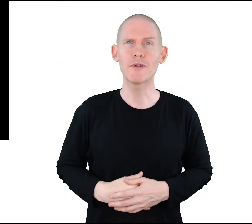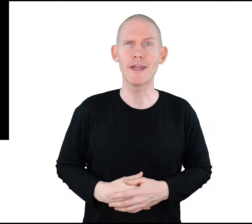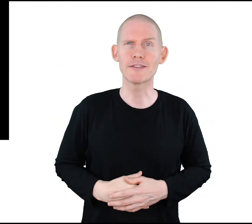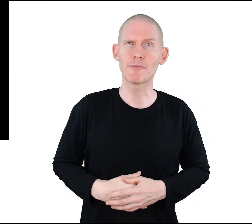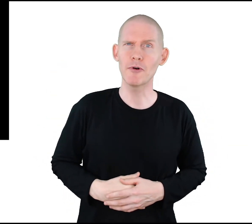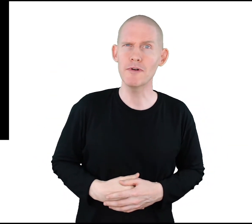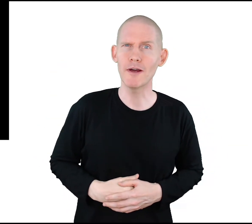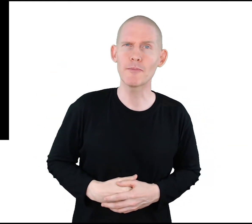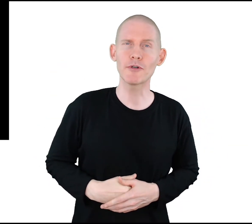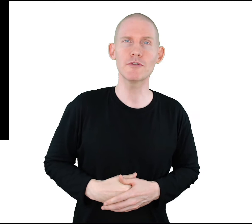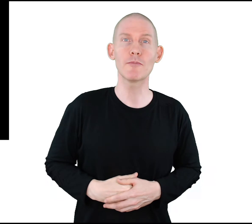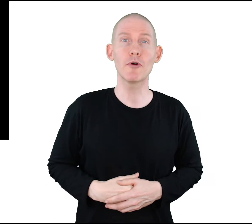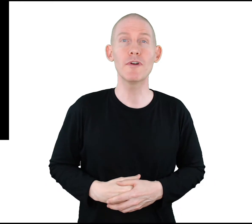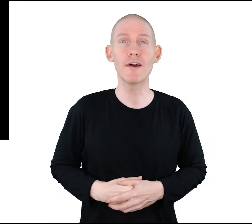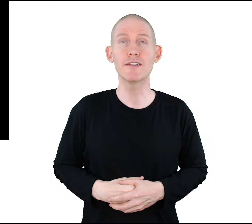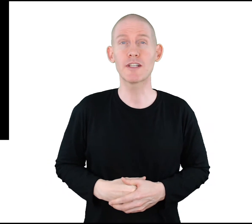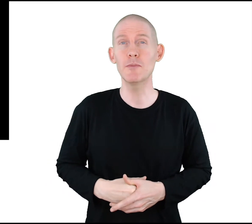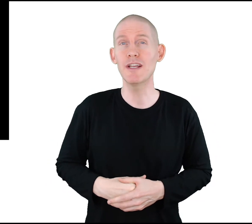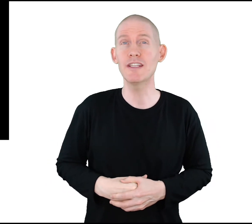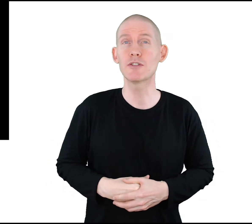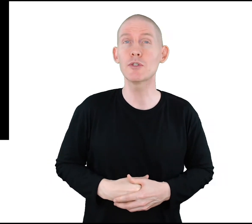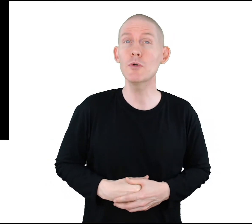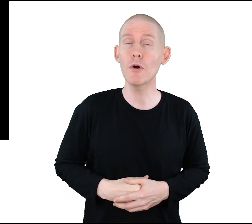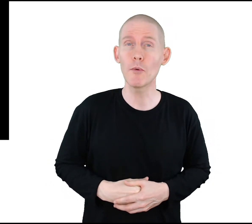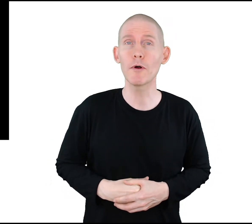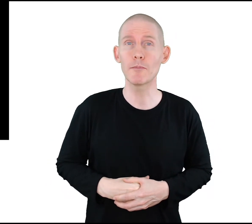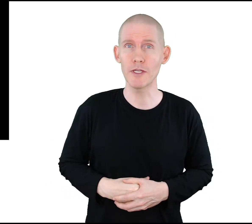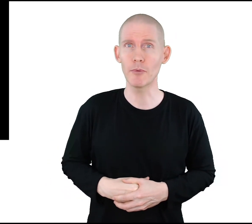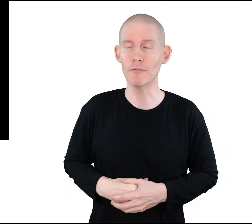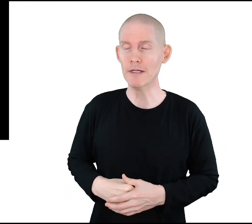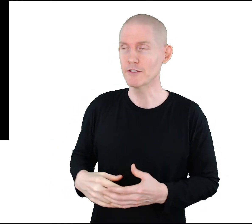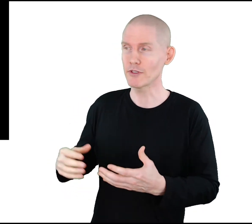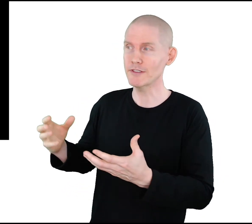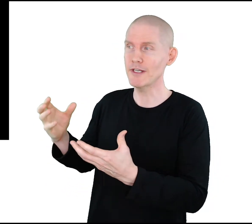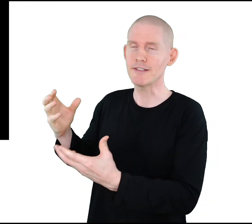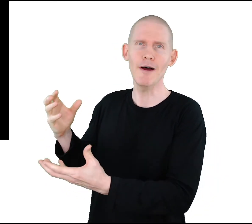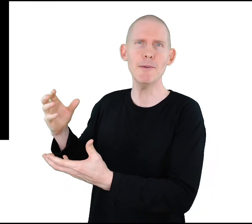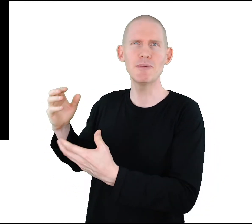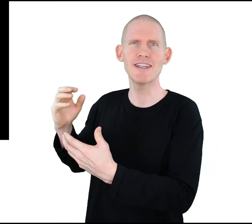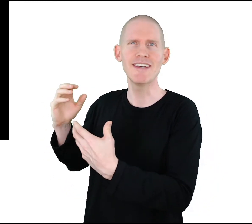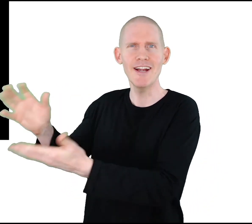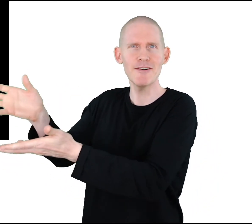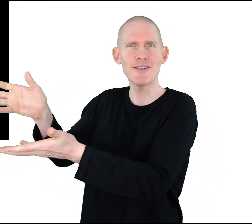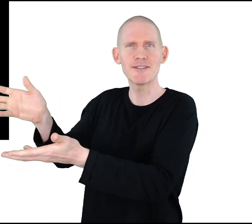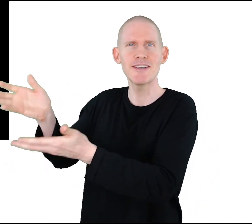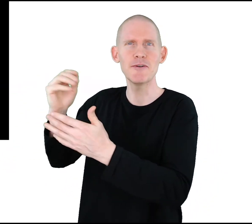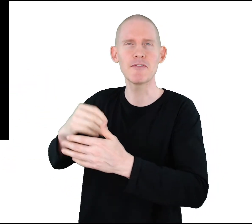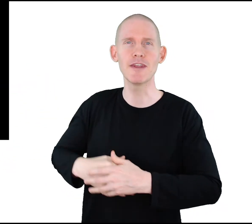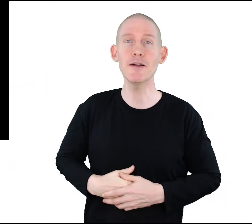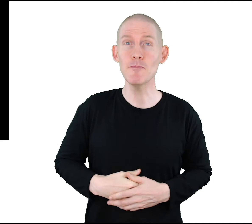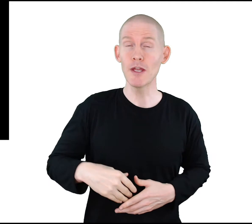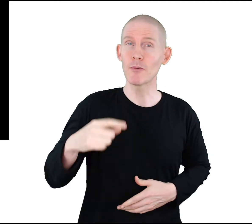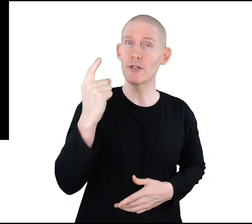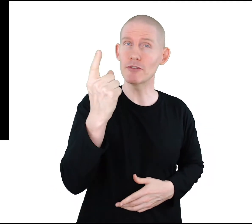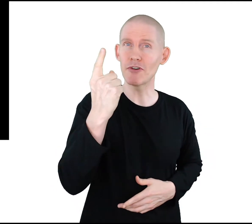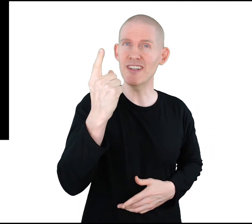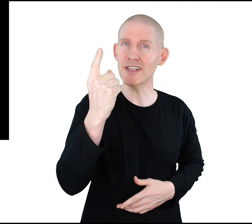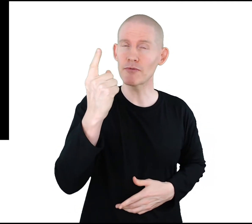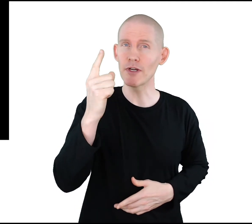Okay, it's a pronoun, personal pronoun, and it's going to be at least two or more people. So let's say Tom, Dick, and Harry are sitting over there. We're going to use our index finger,